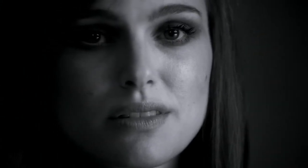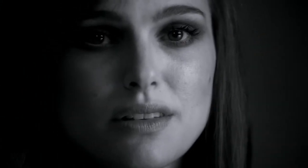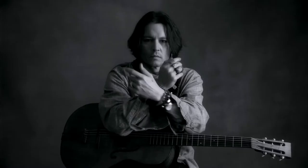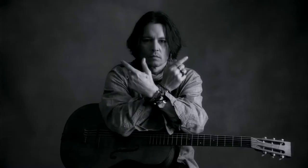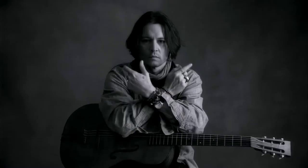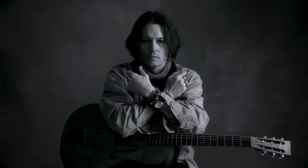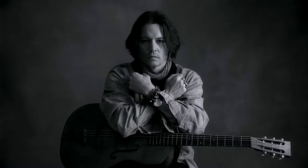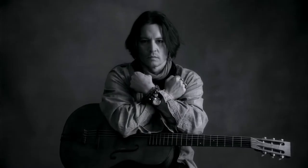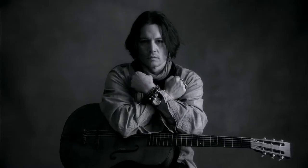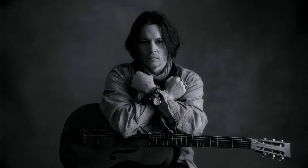And I will love her